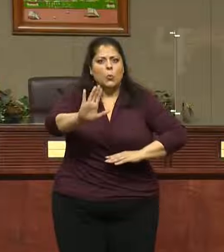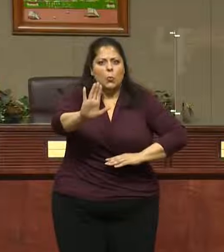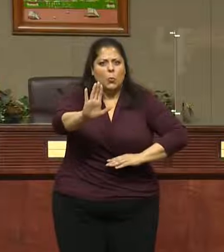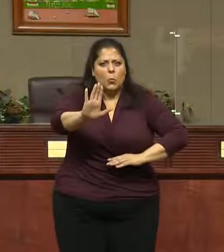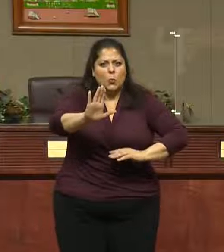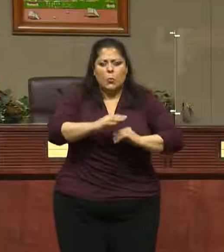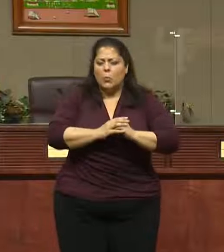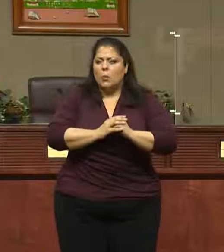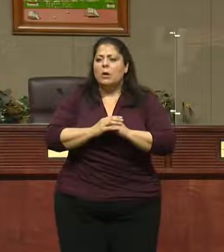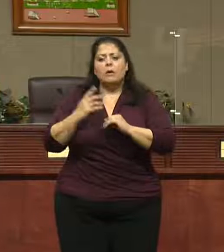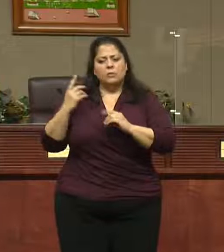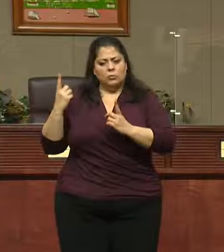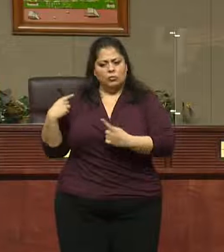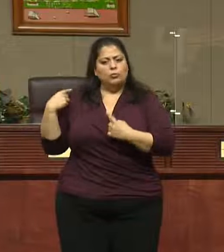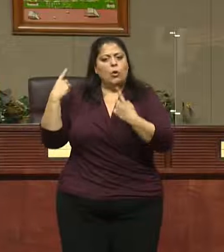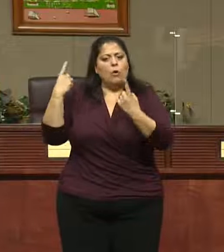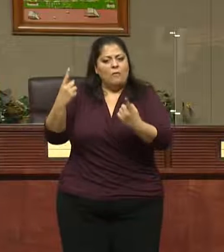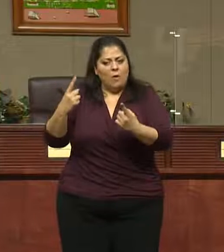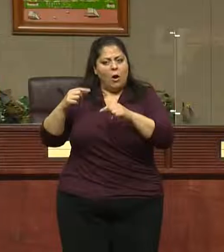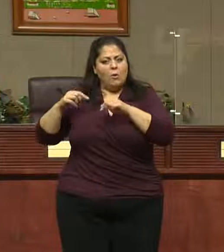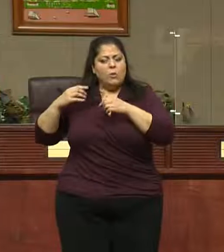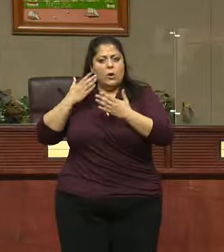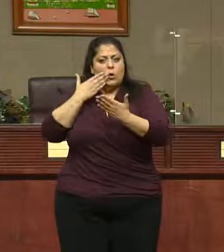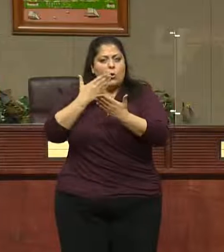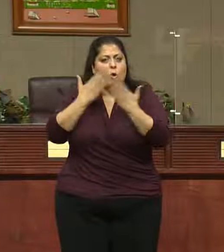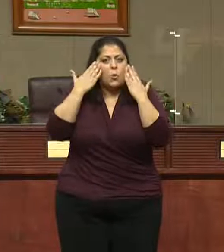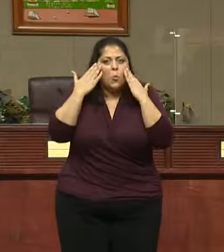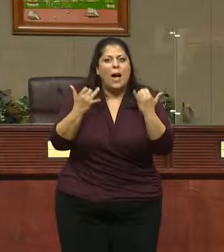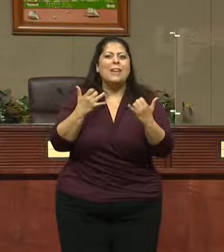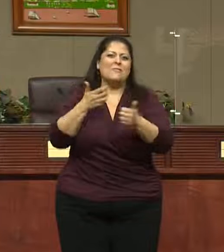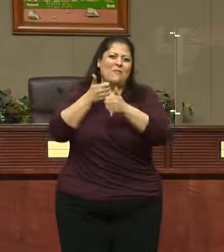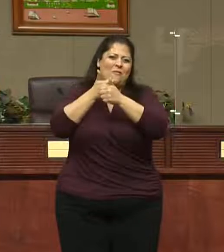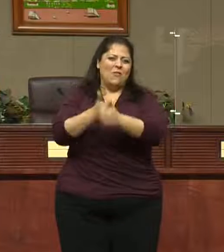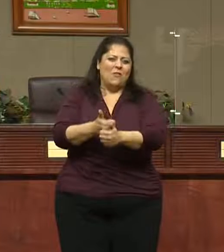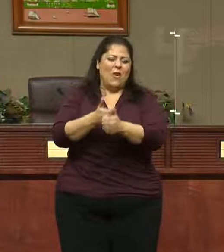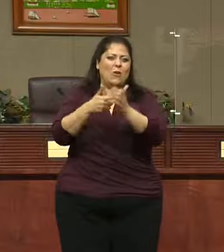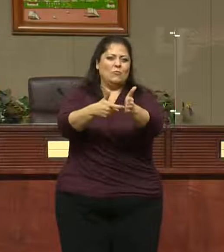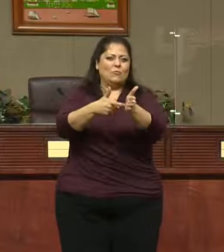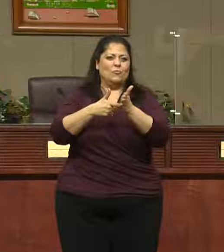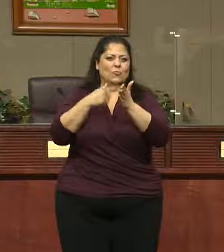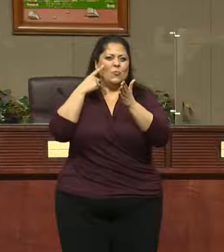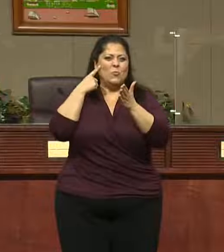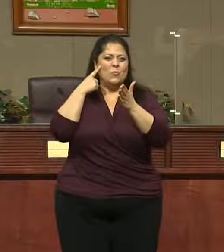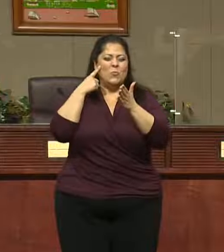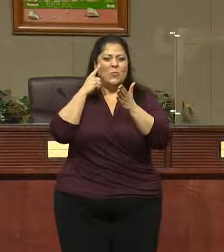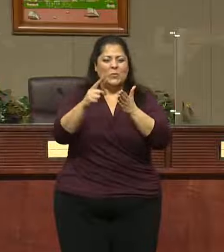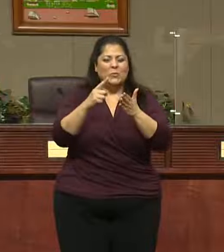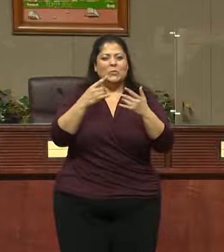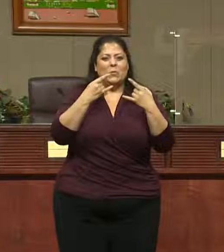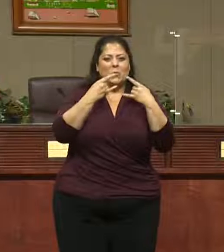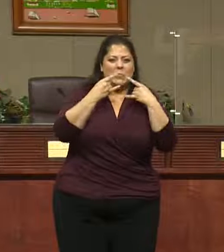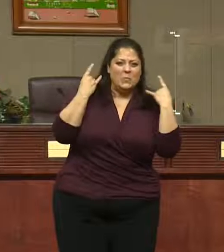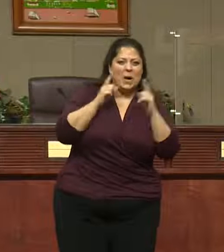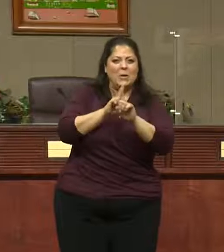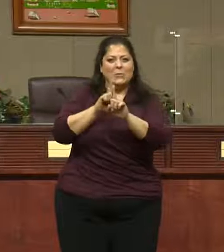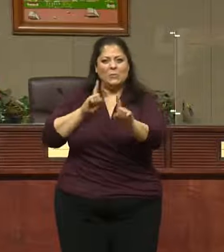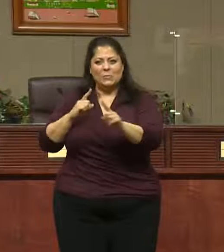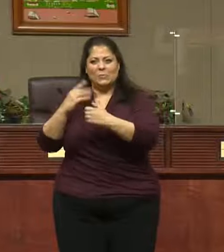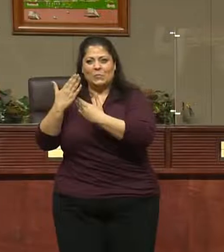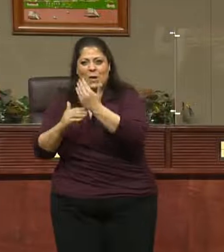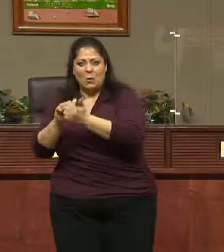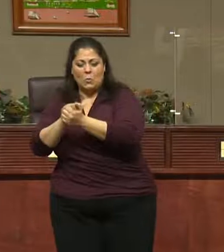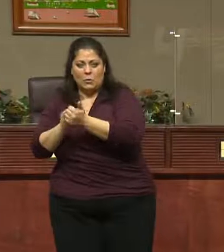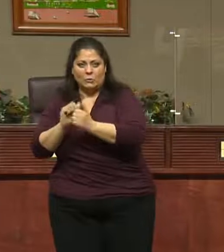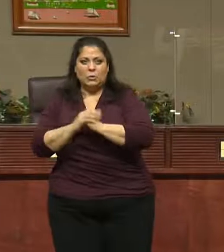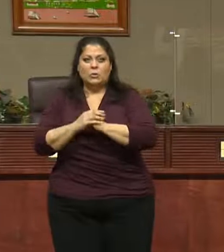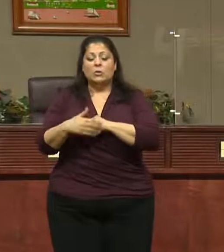point and will bring us a little bit even to a better place if we continue to do so. But I have an obligation to tell you